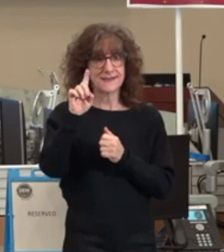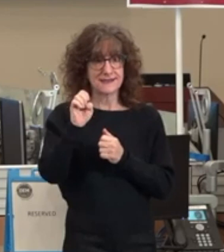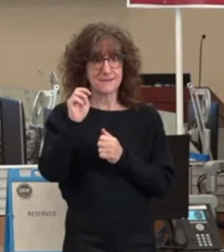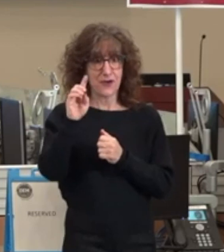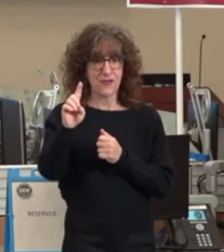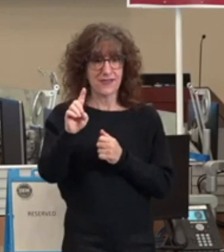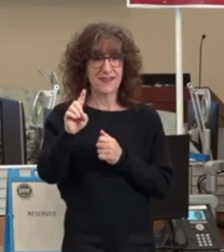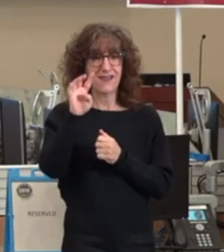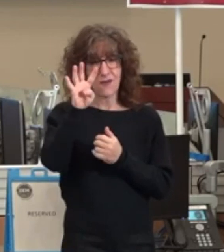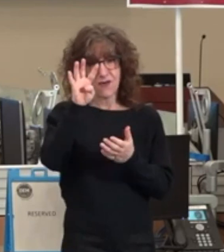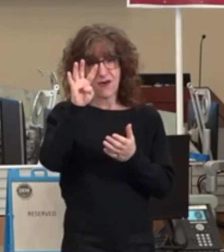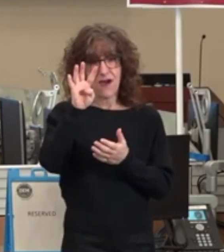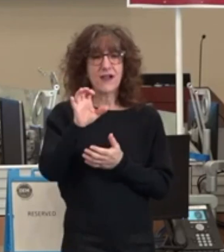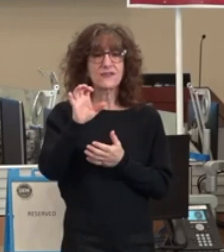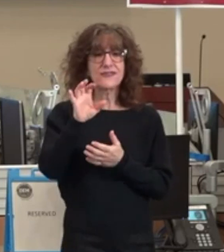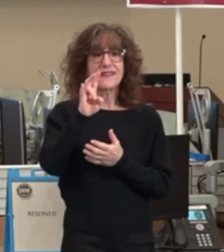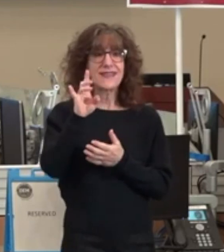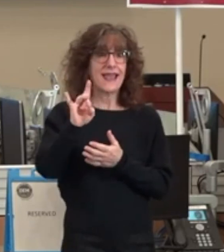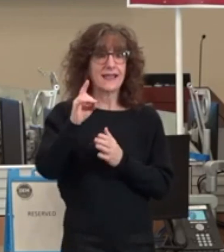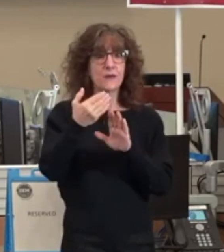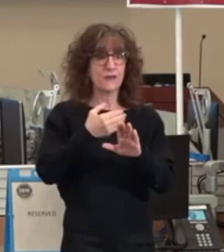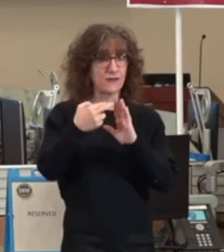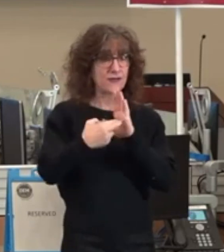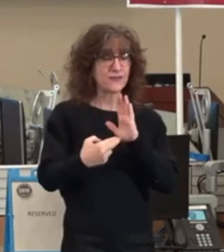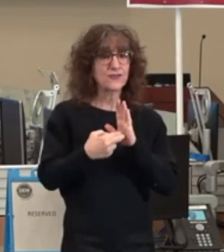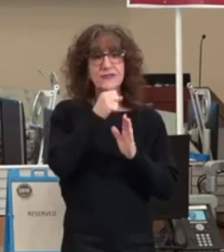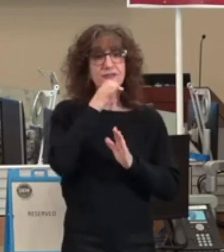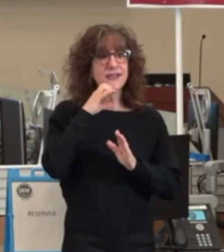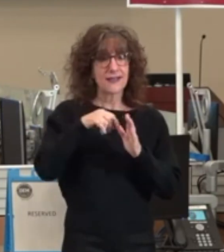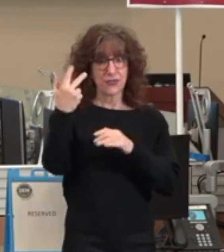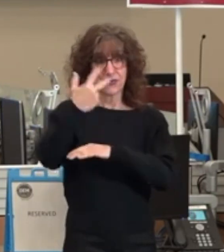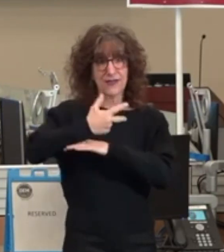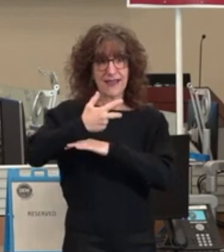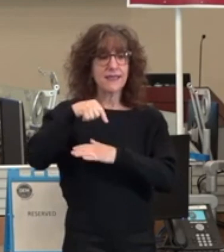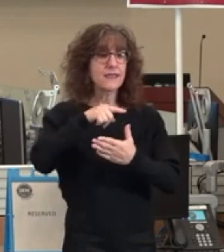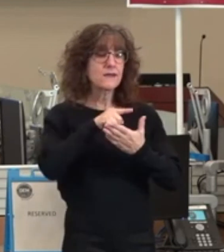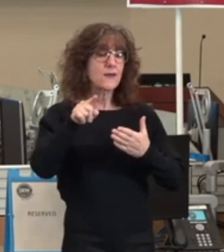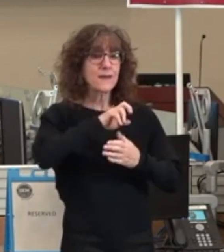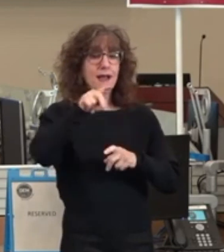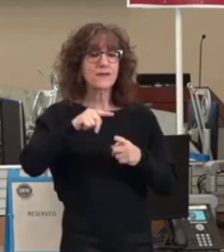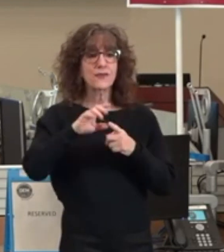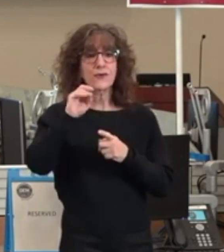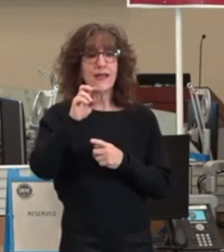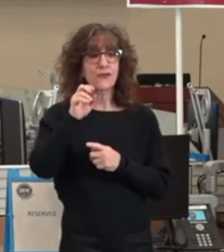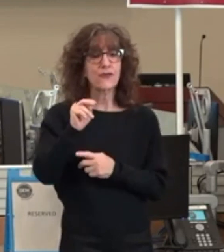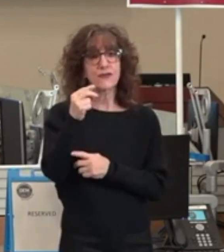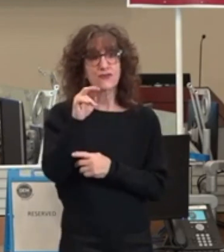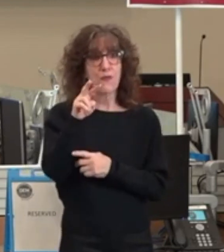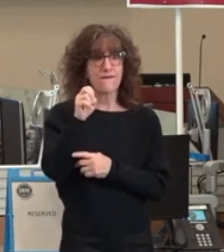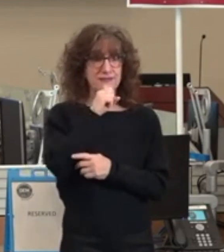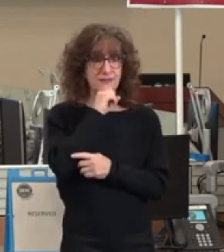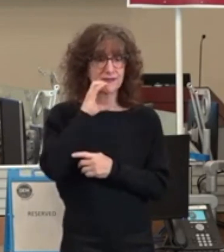vaccinate 478 pre-registered seniors in 3 days. This week, we returned to Cameron Grove Senior